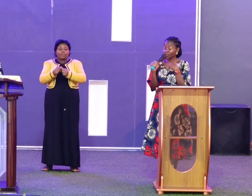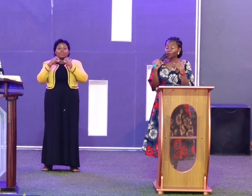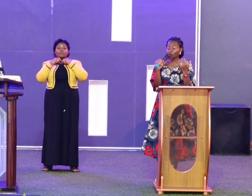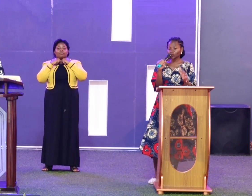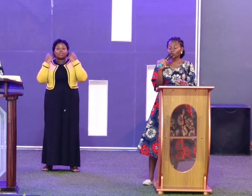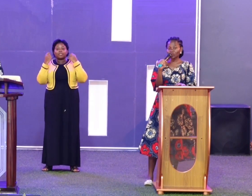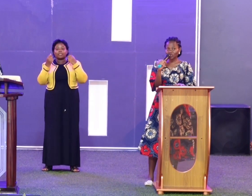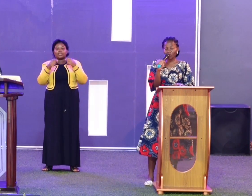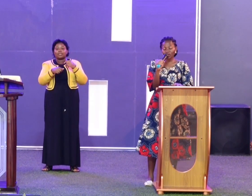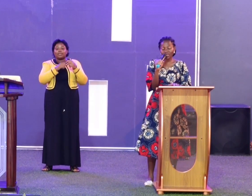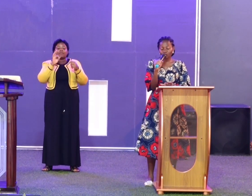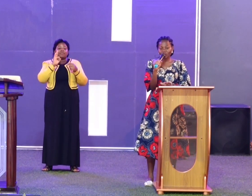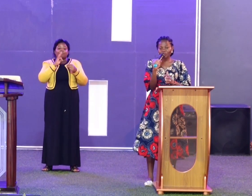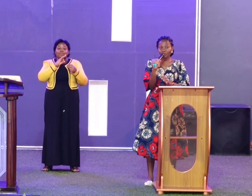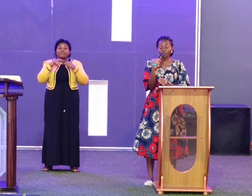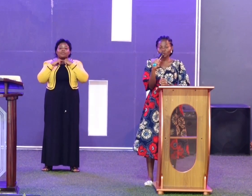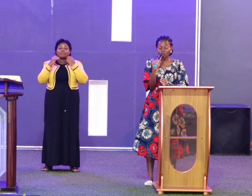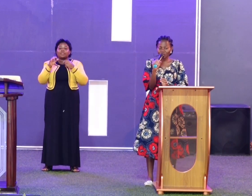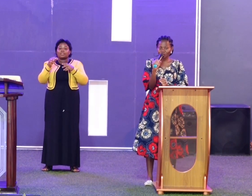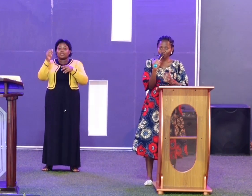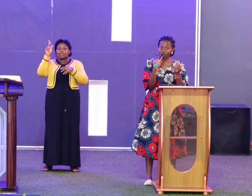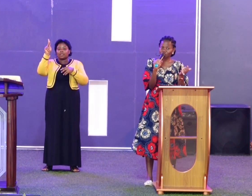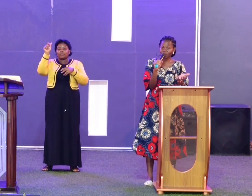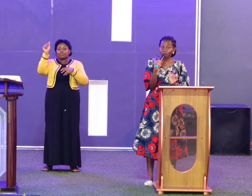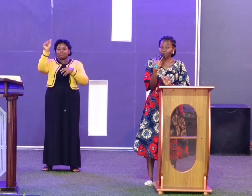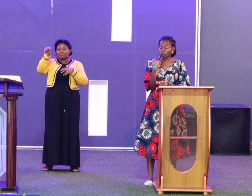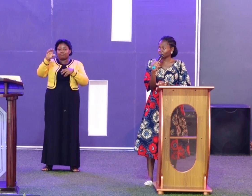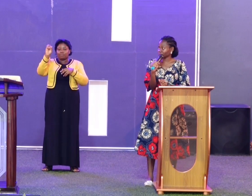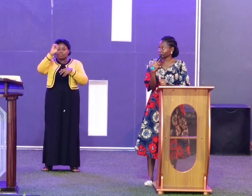here. And we